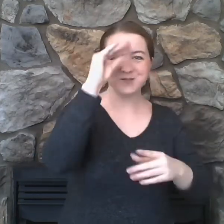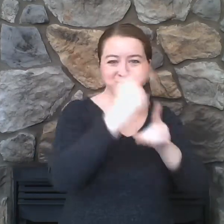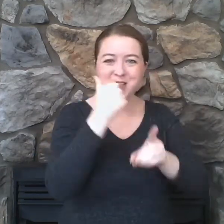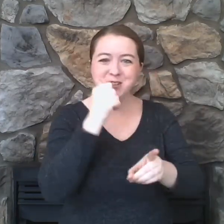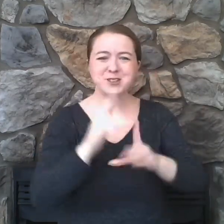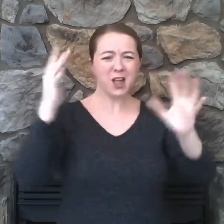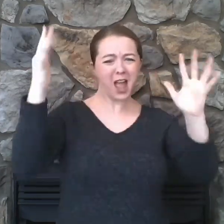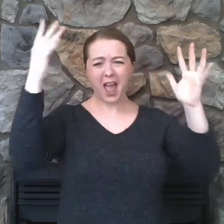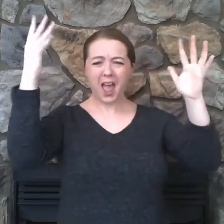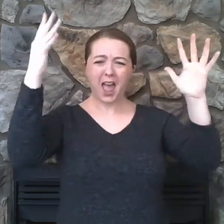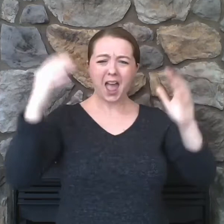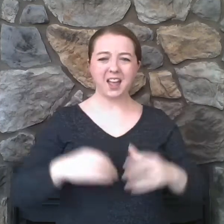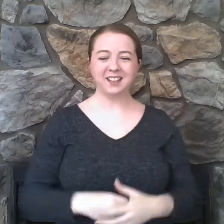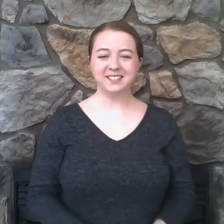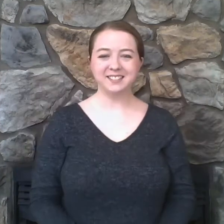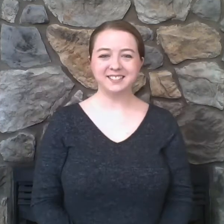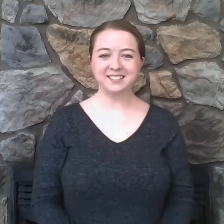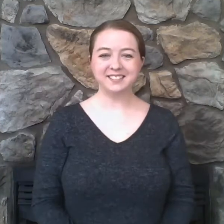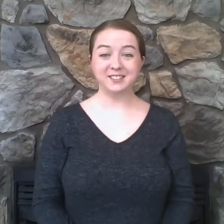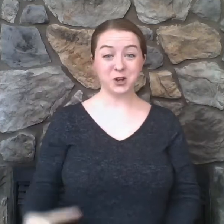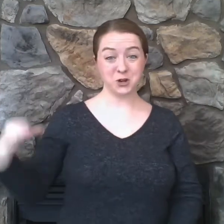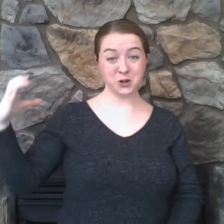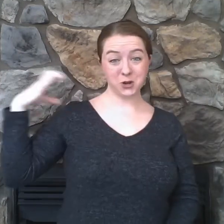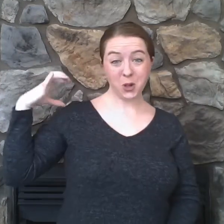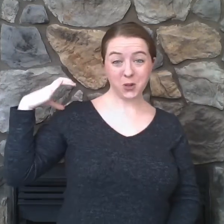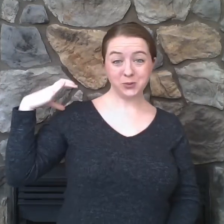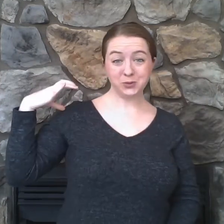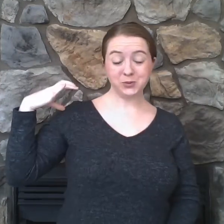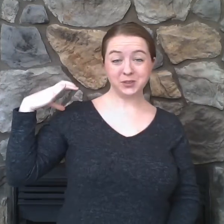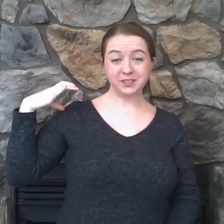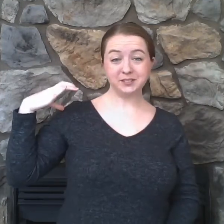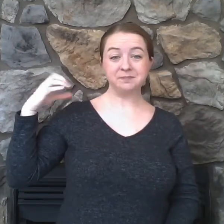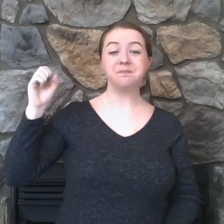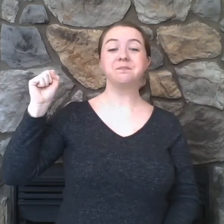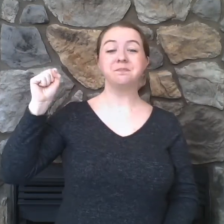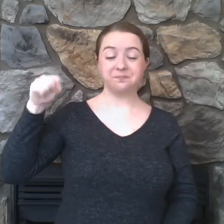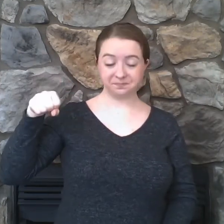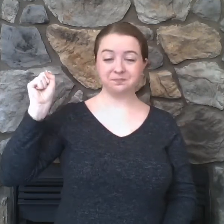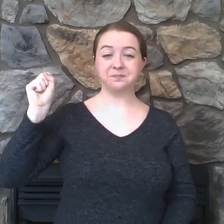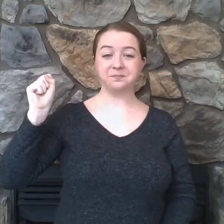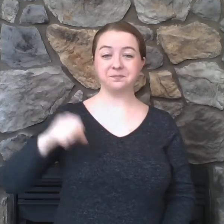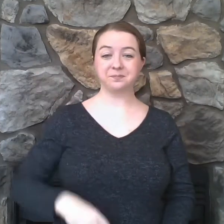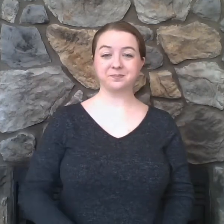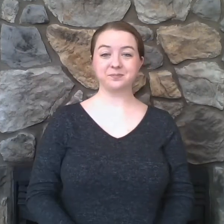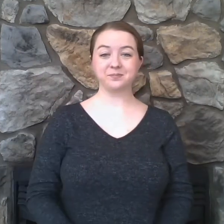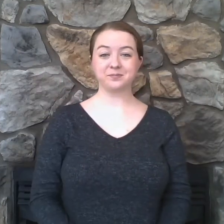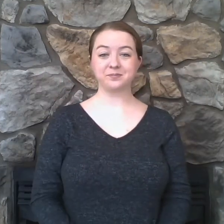and sister cheered. Her coach nodded.